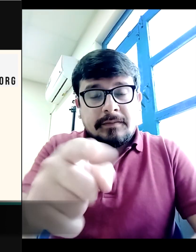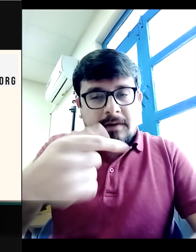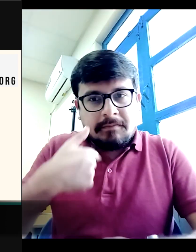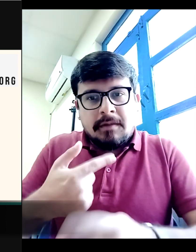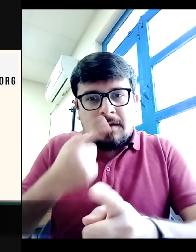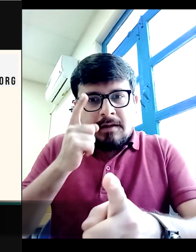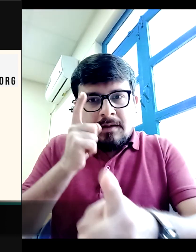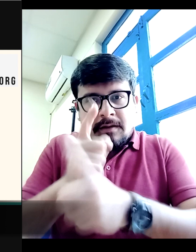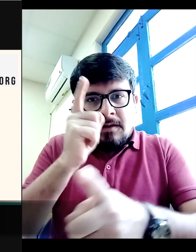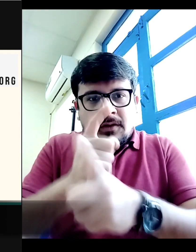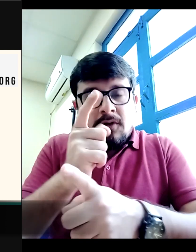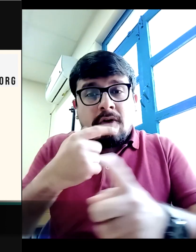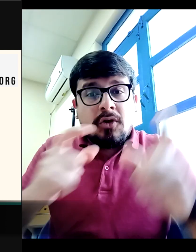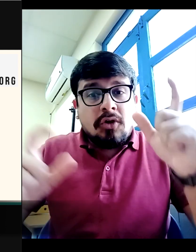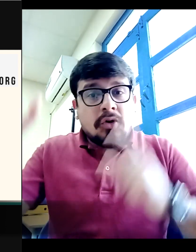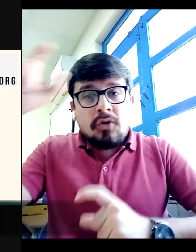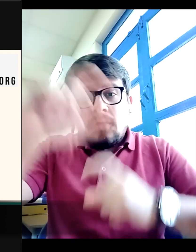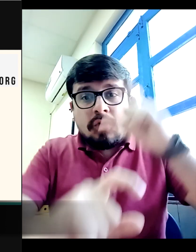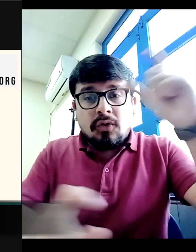tool.